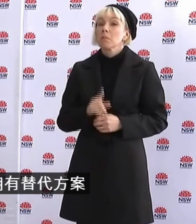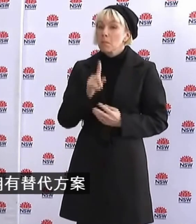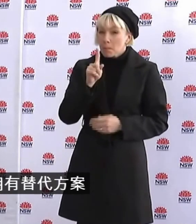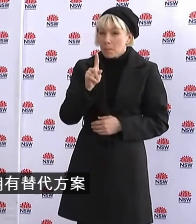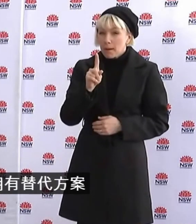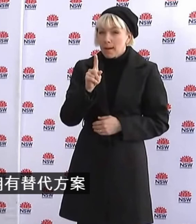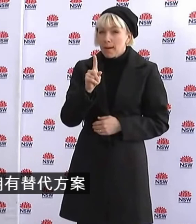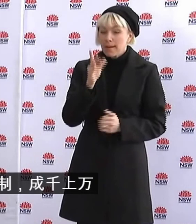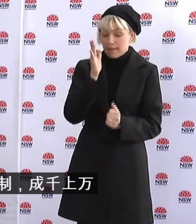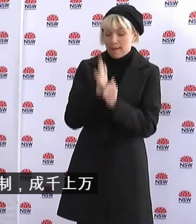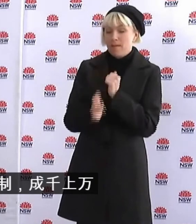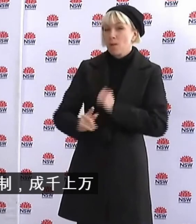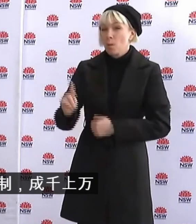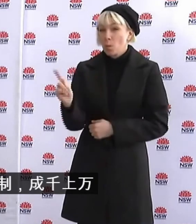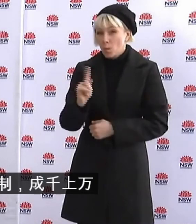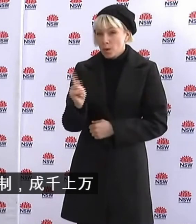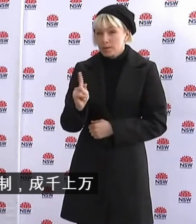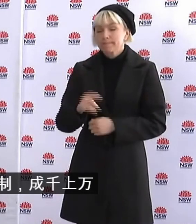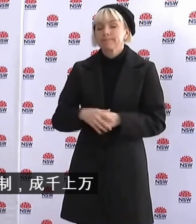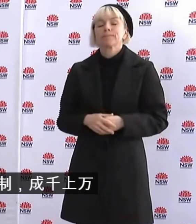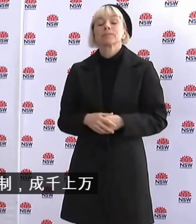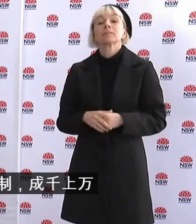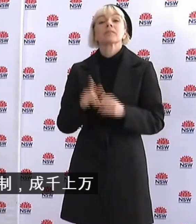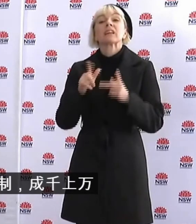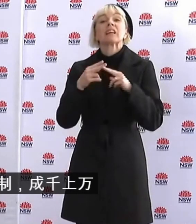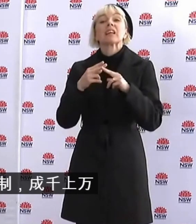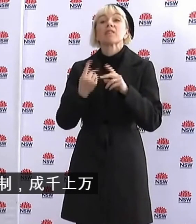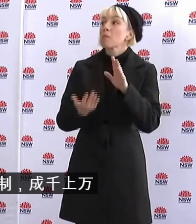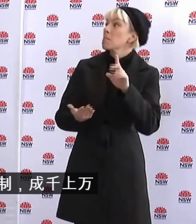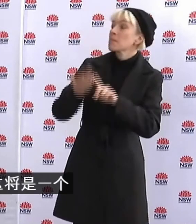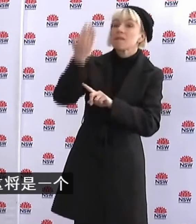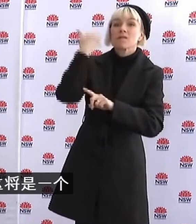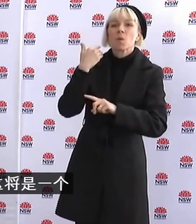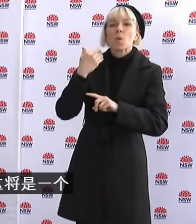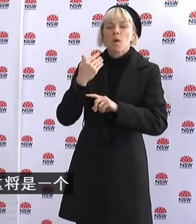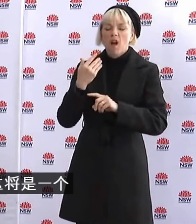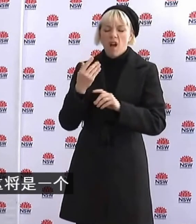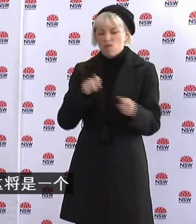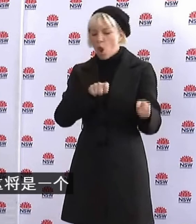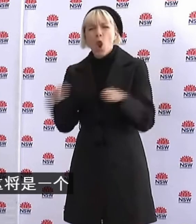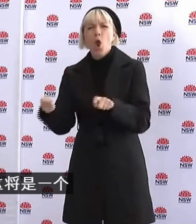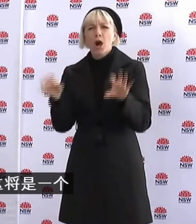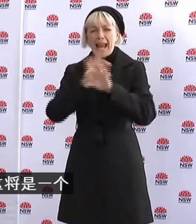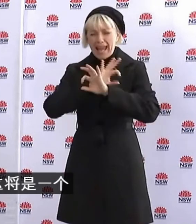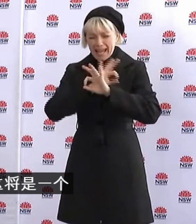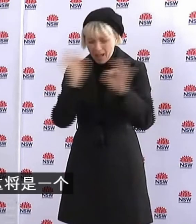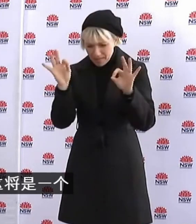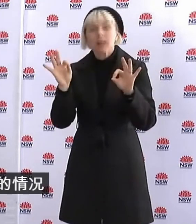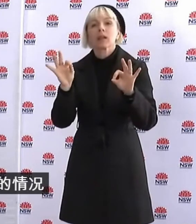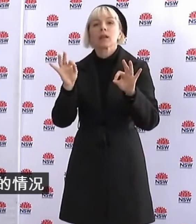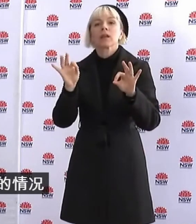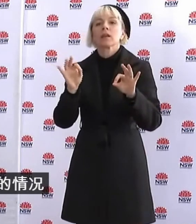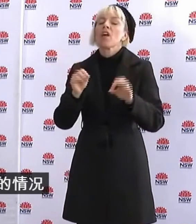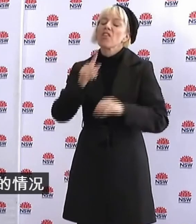the alternative scenario. Had we not put in those extra restrictions, thousands and thousands of people may have been exposed to the virus, and that would have